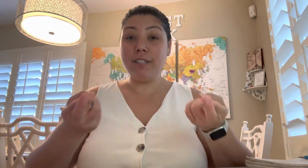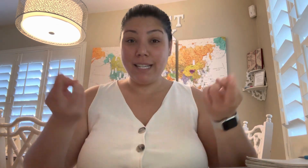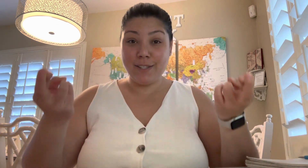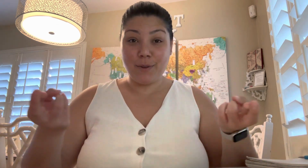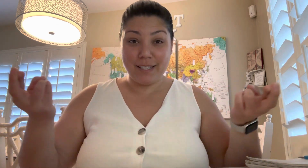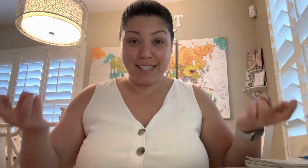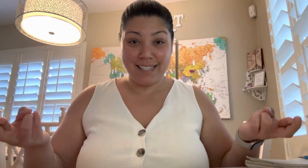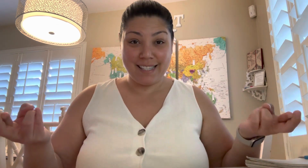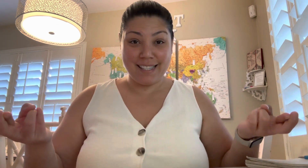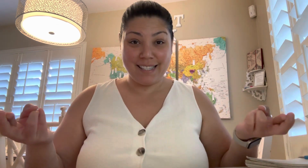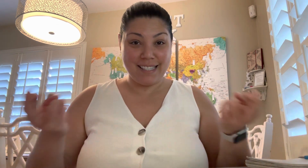resources,